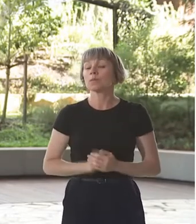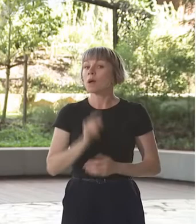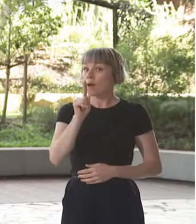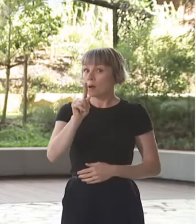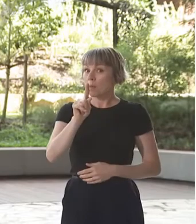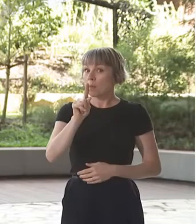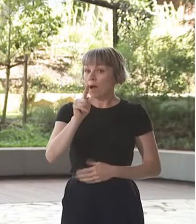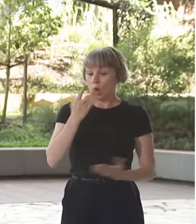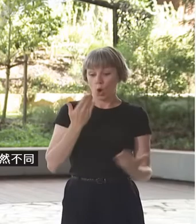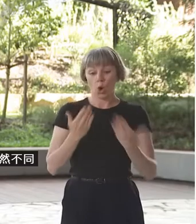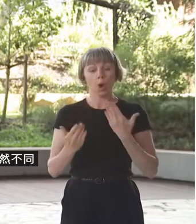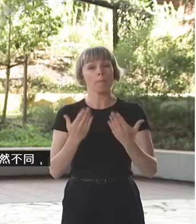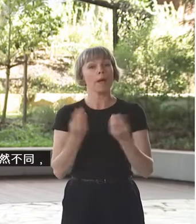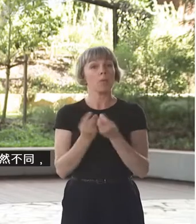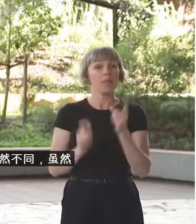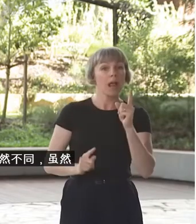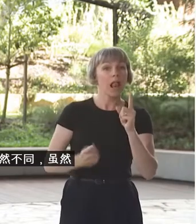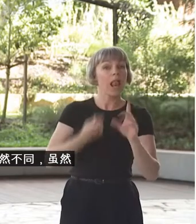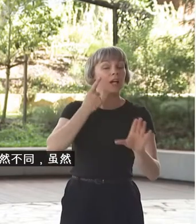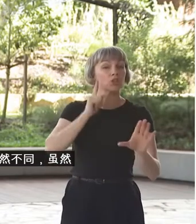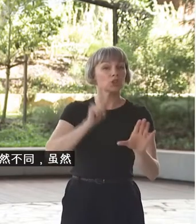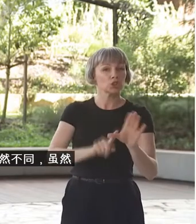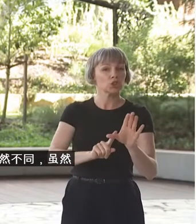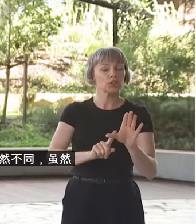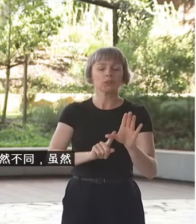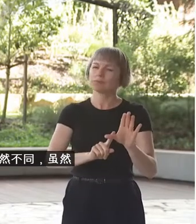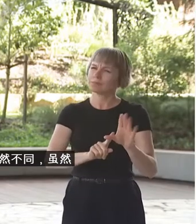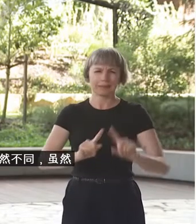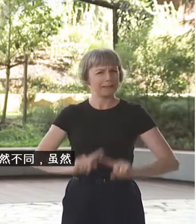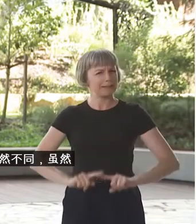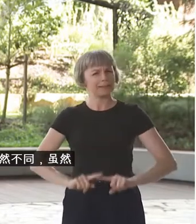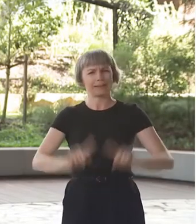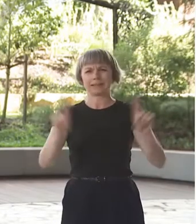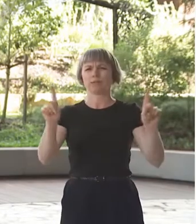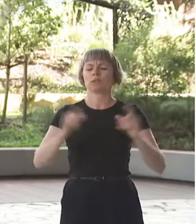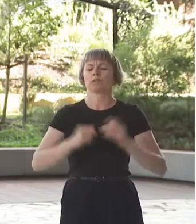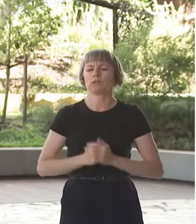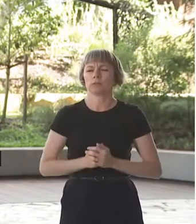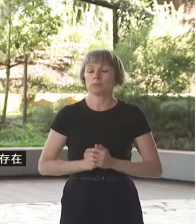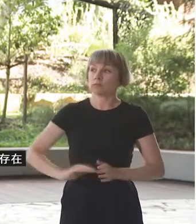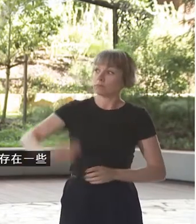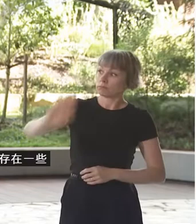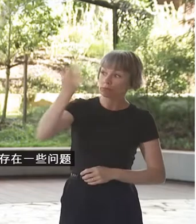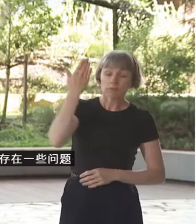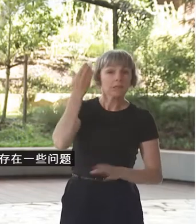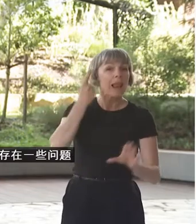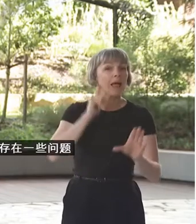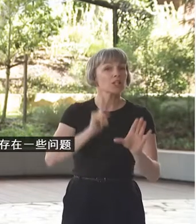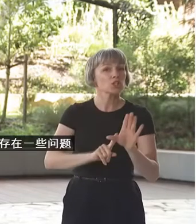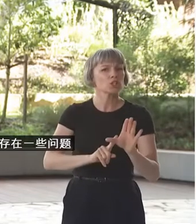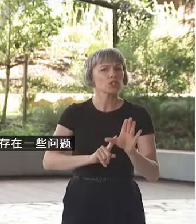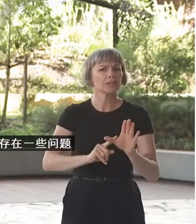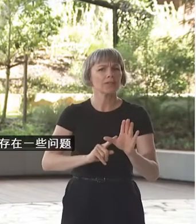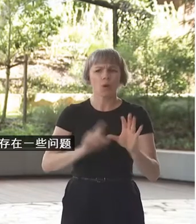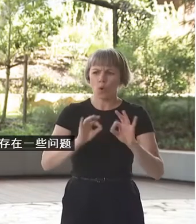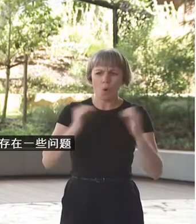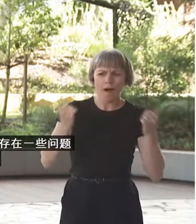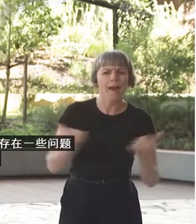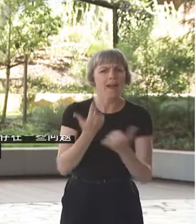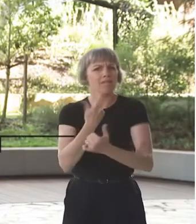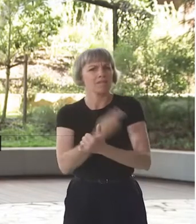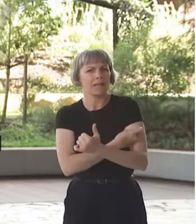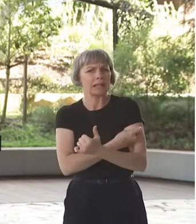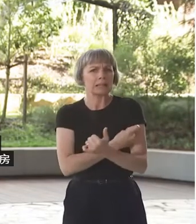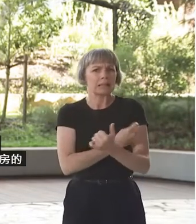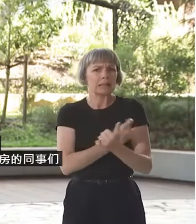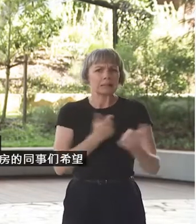last year with supply issues. And whilst there have been some early supply concerns from our GP and pharmacy colleagues, as I said the other day,